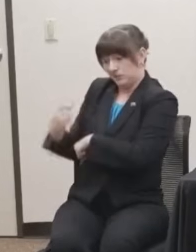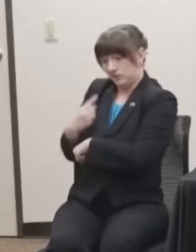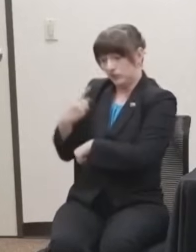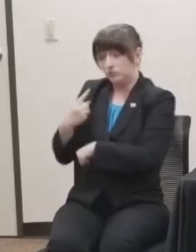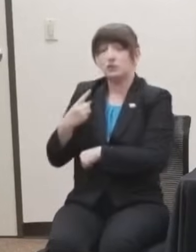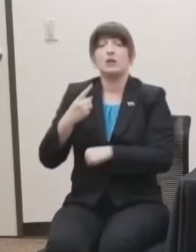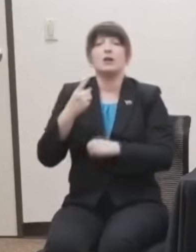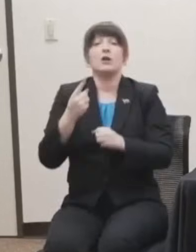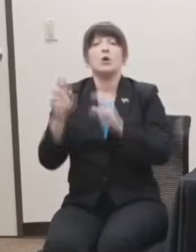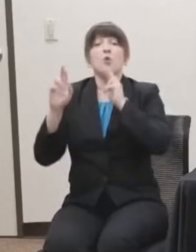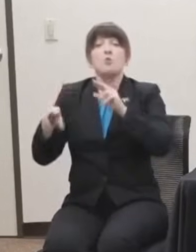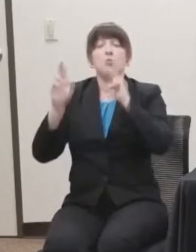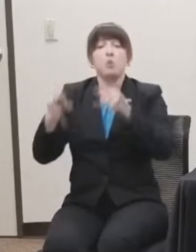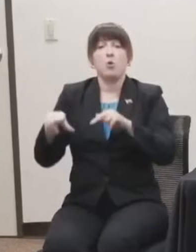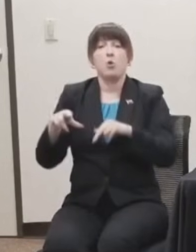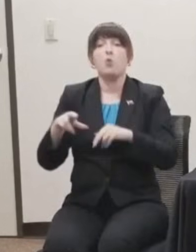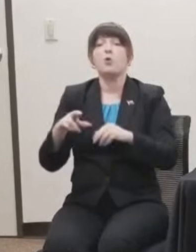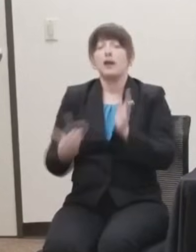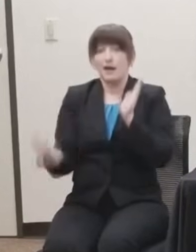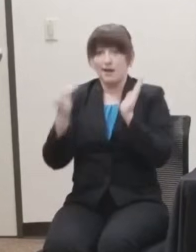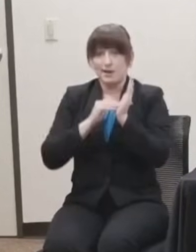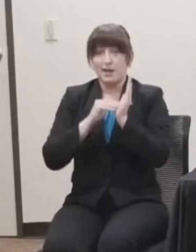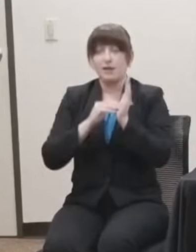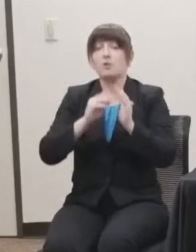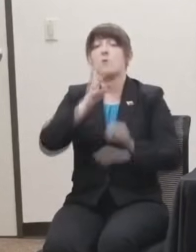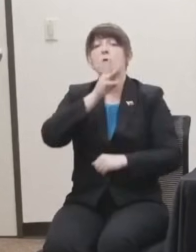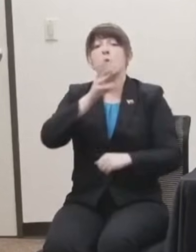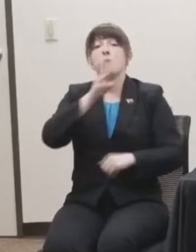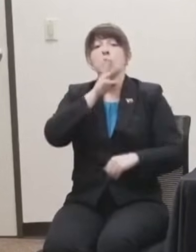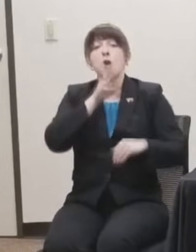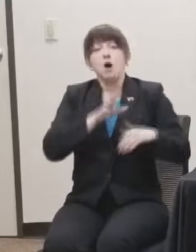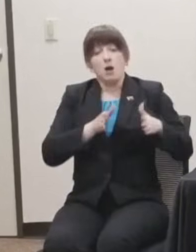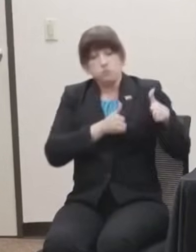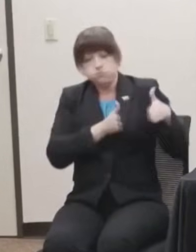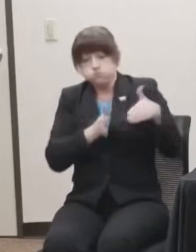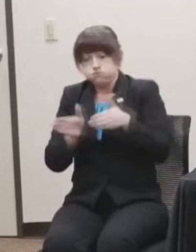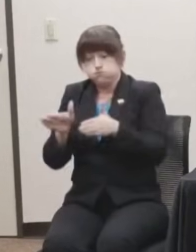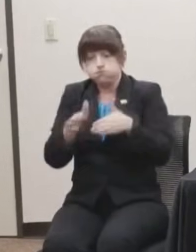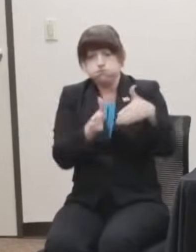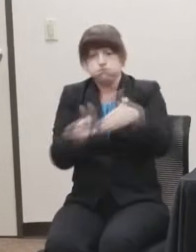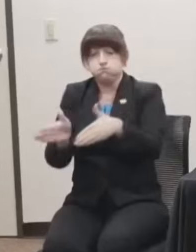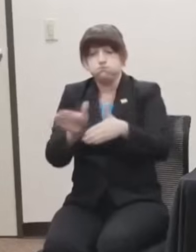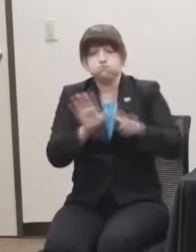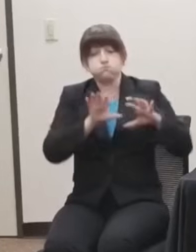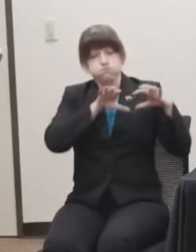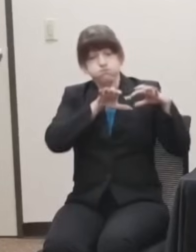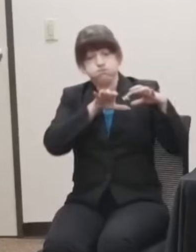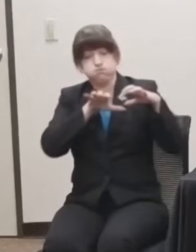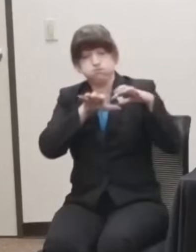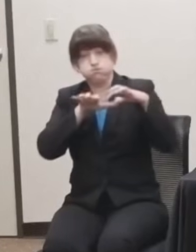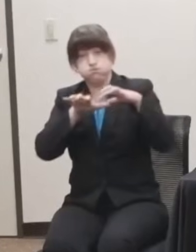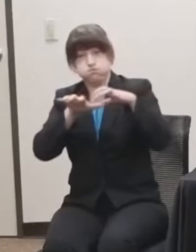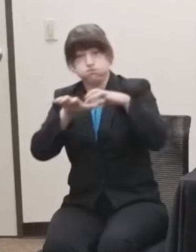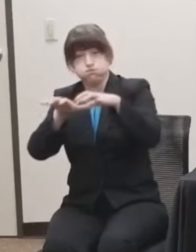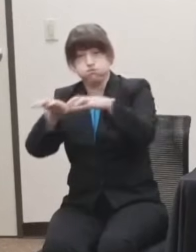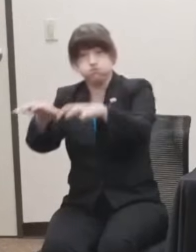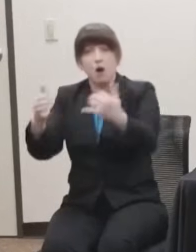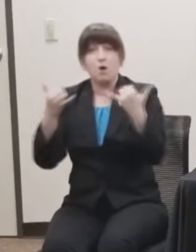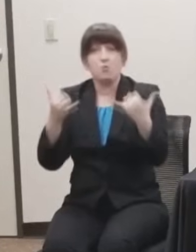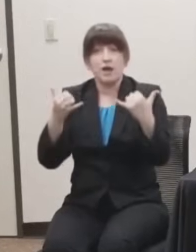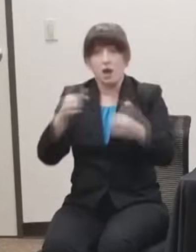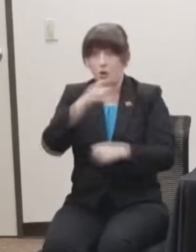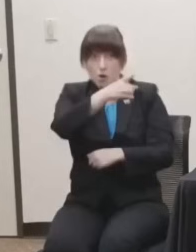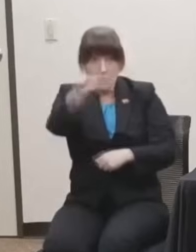of water coming down some of the creeks going into the forks. And I want you to think about that for a second. If you're not from that area and you don't know the low